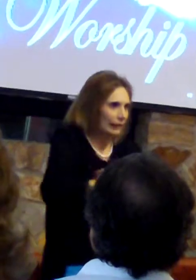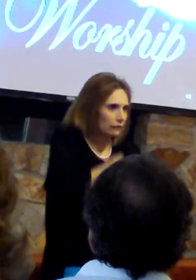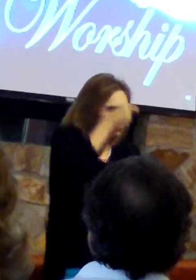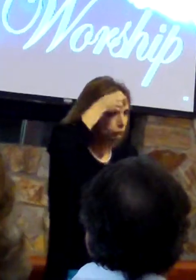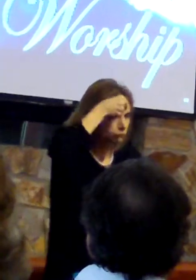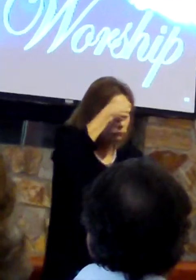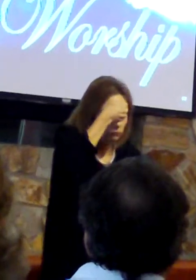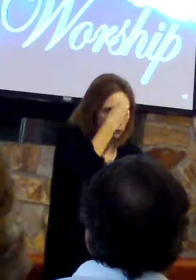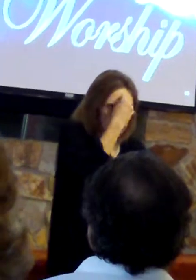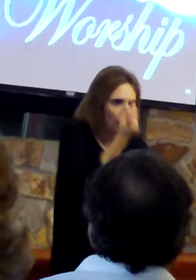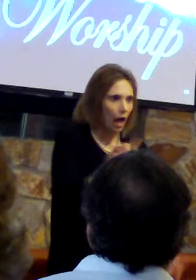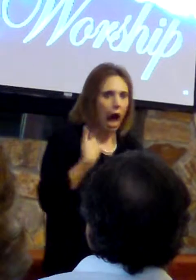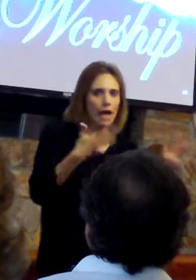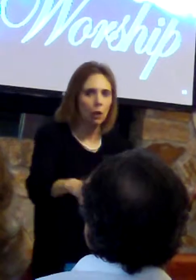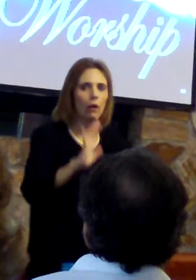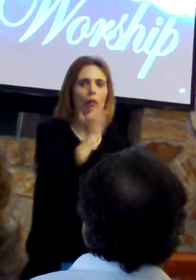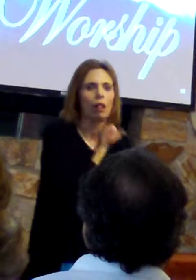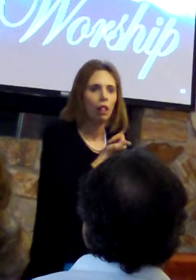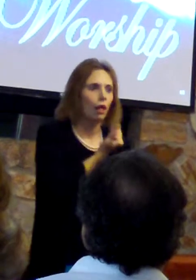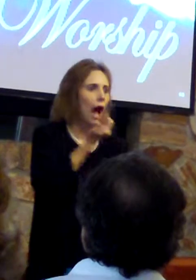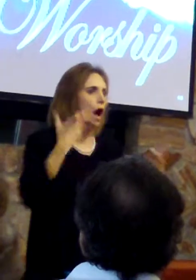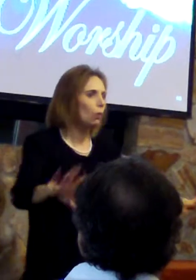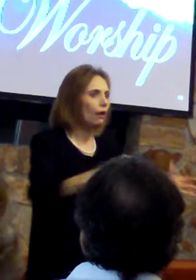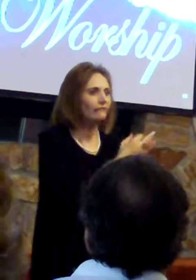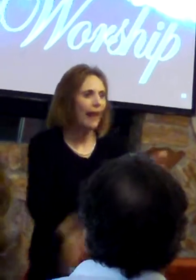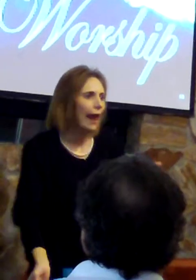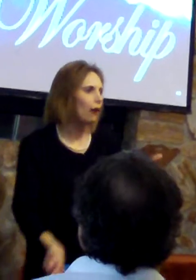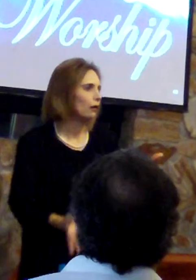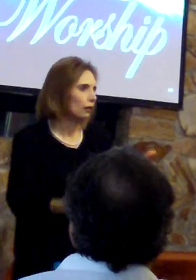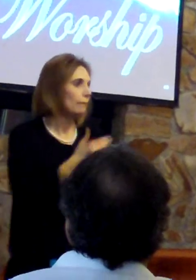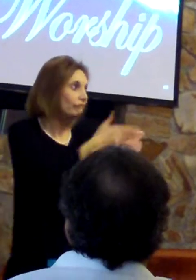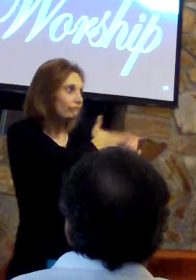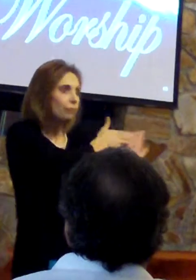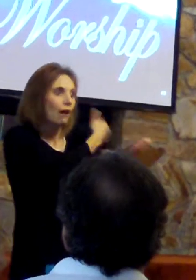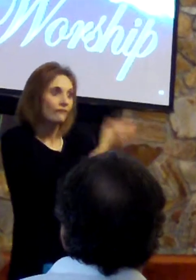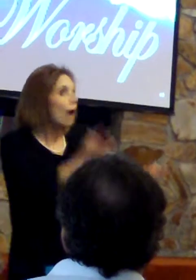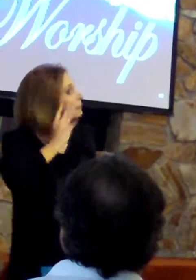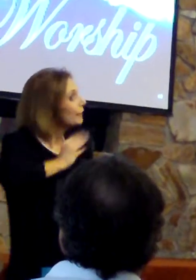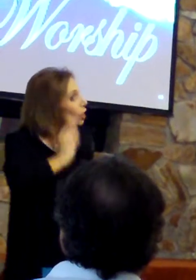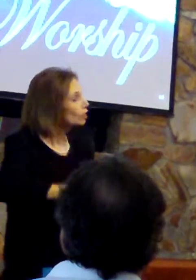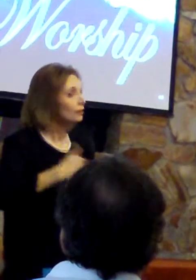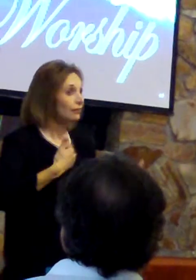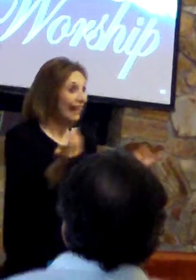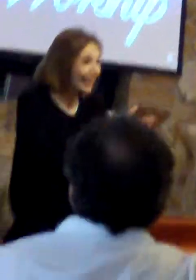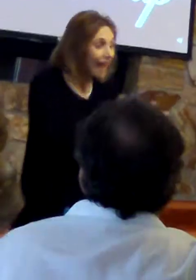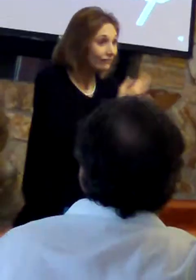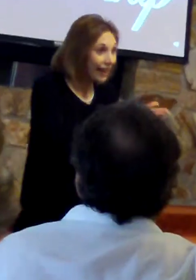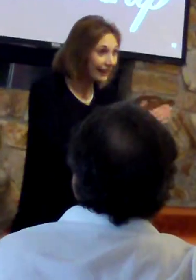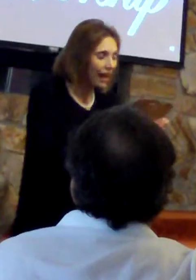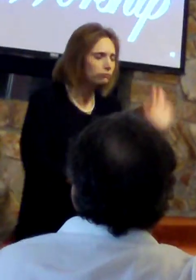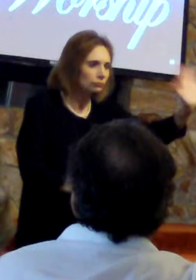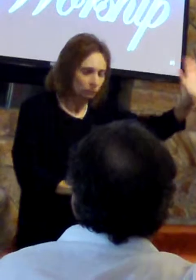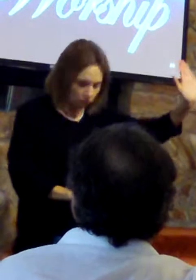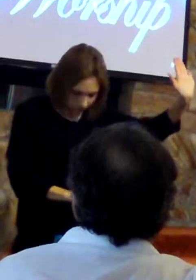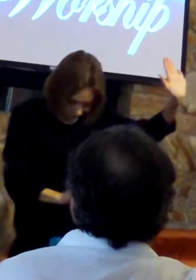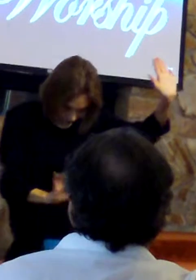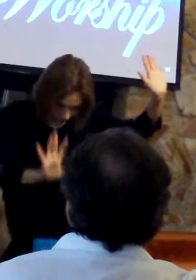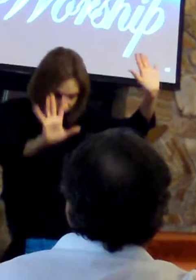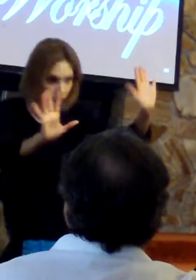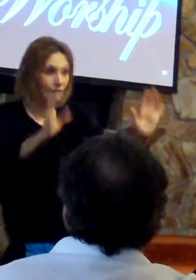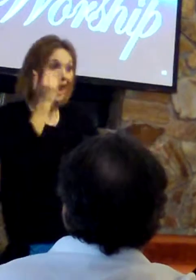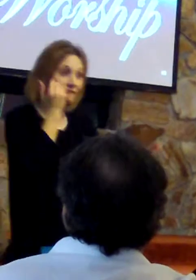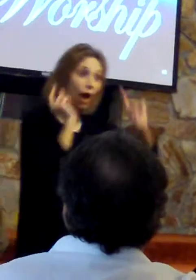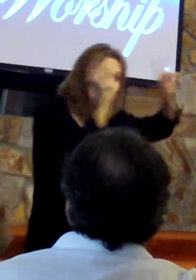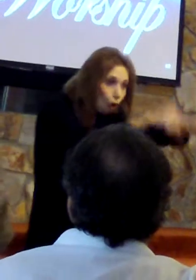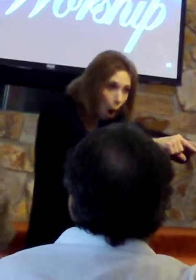to mess this up. I don't want to fail. I've been a failure before and I don't want to fail now. And so God, if I go and